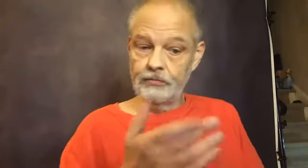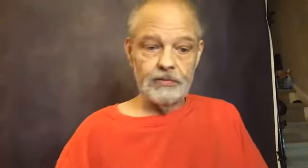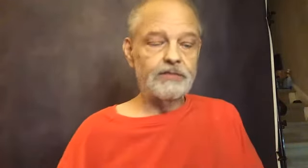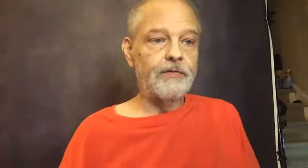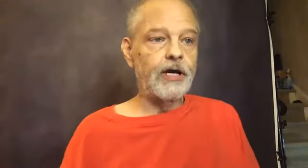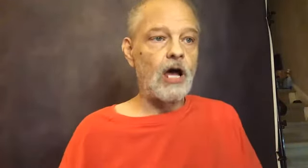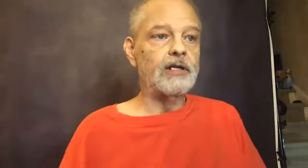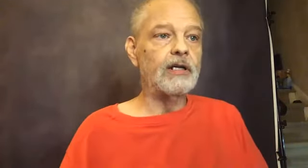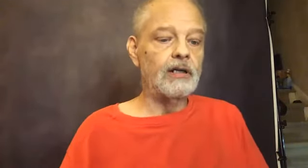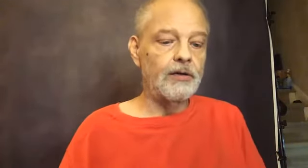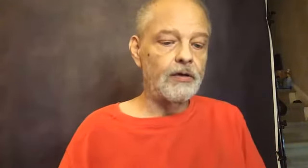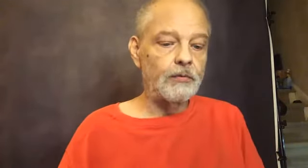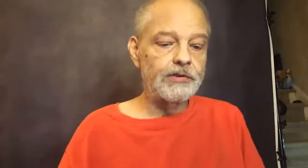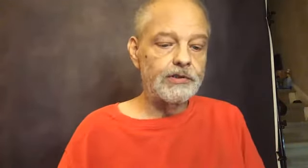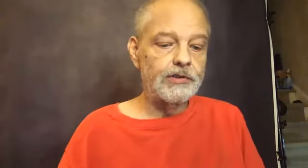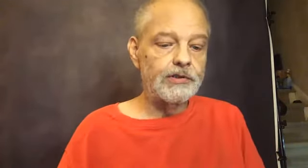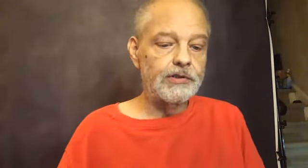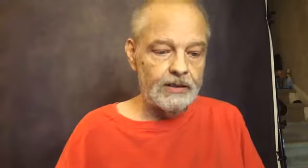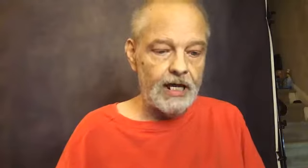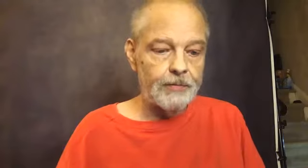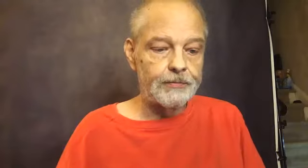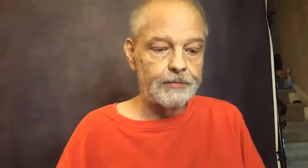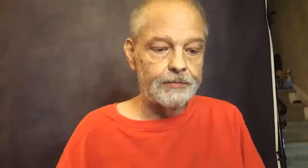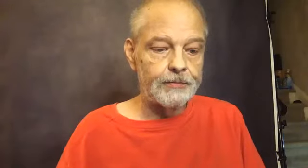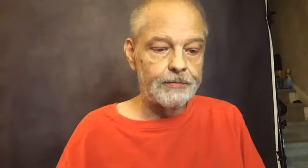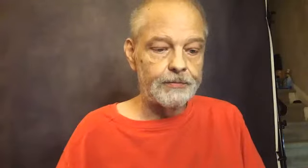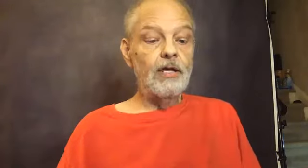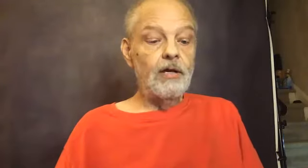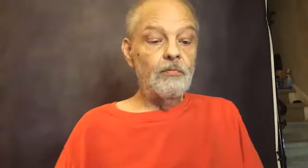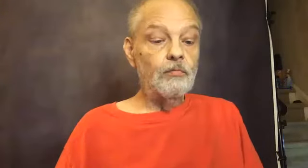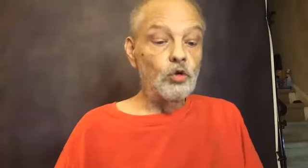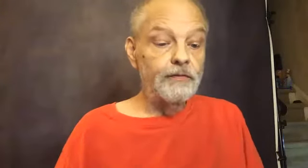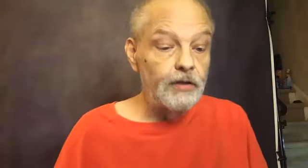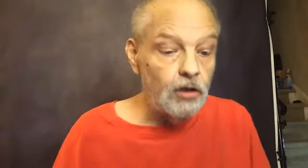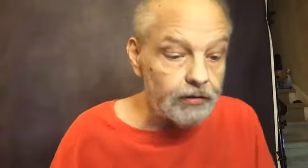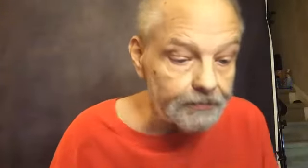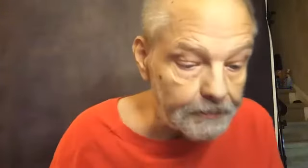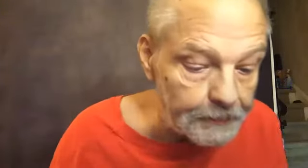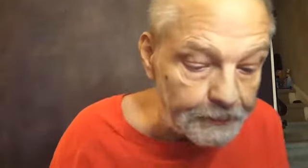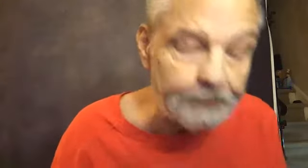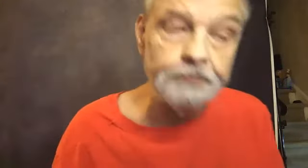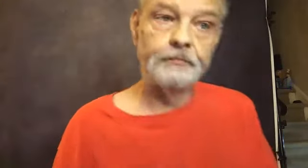it's very common in another language for that to happen. Moving on.